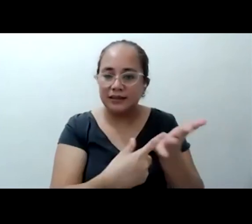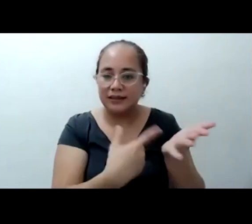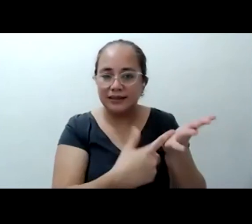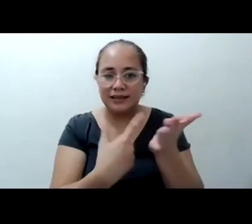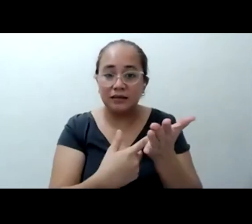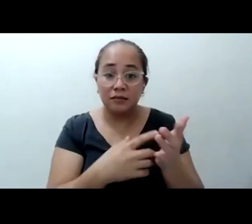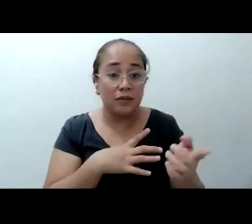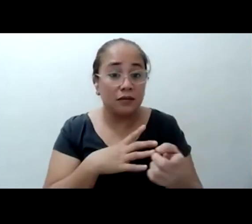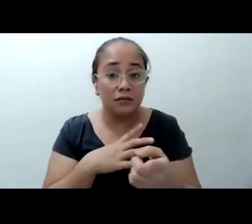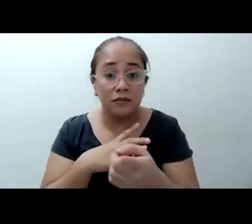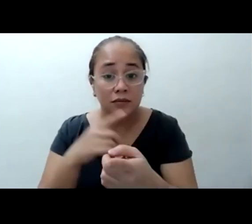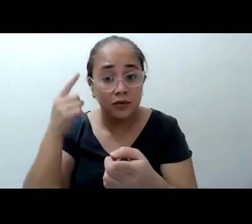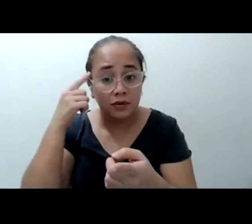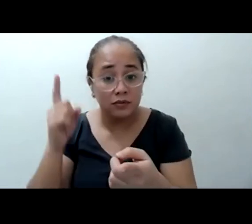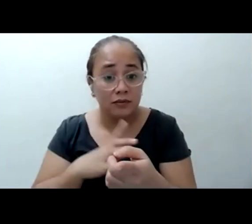with that?